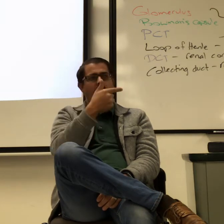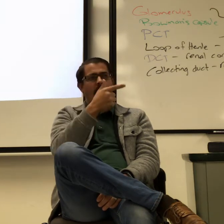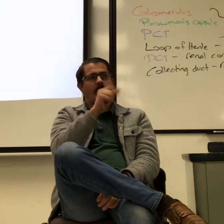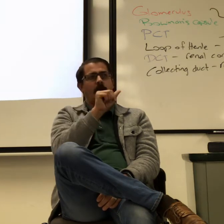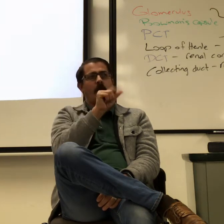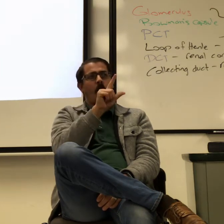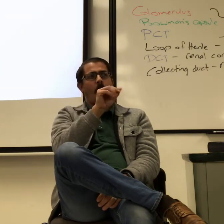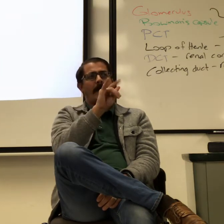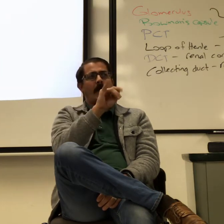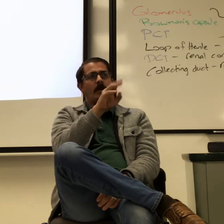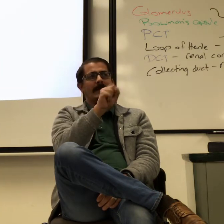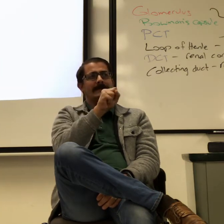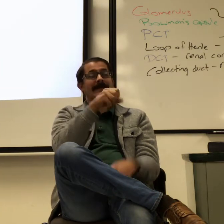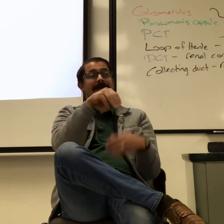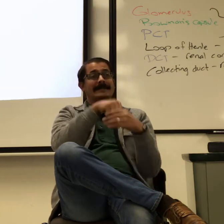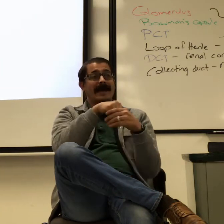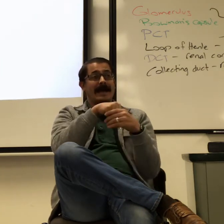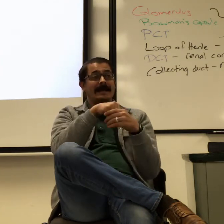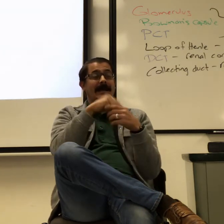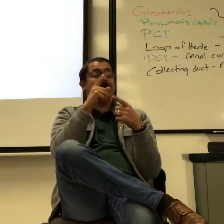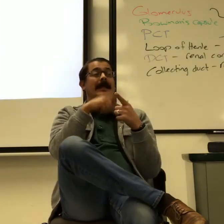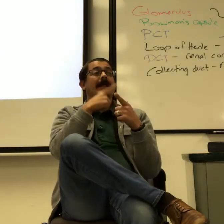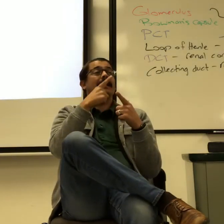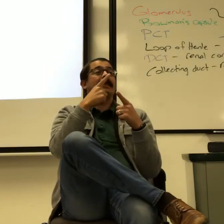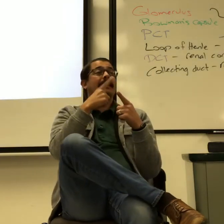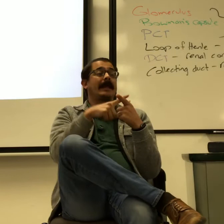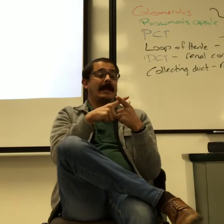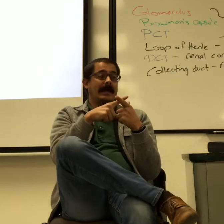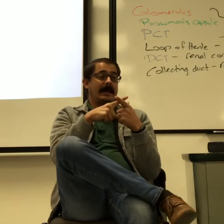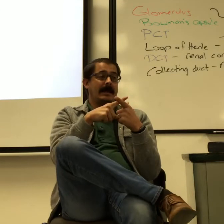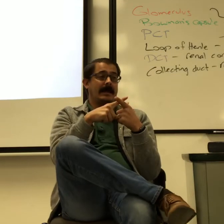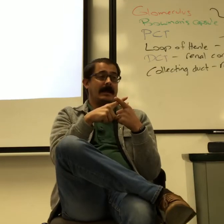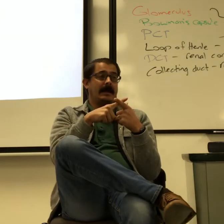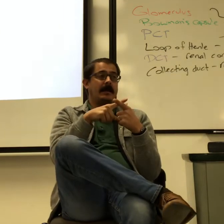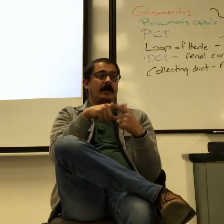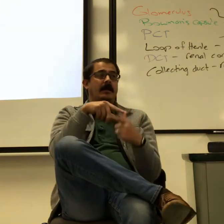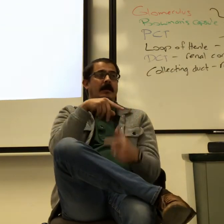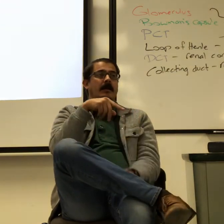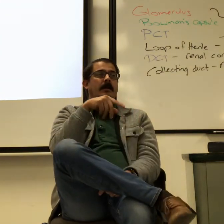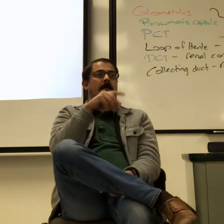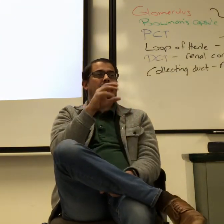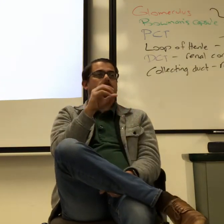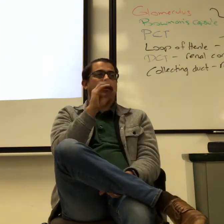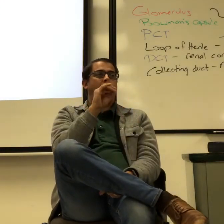inside. Then, proximal convoluted